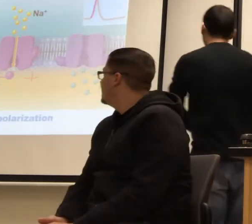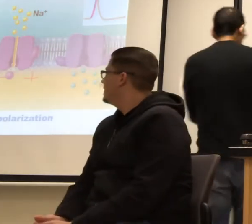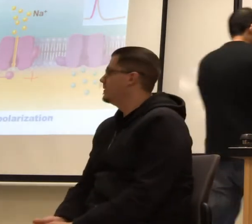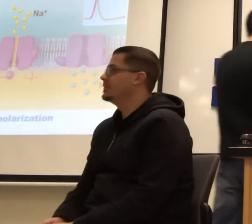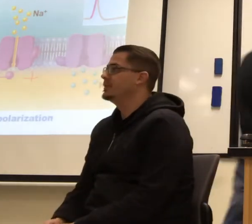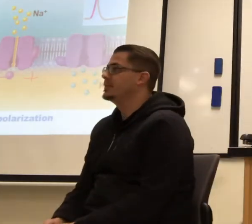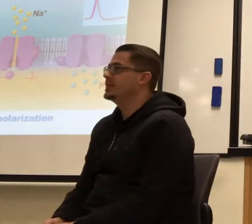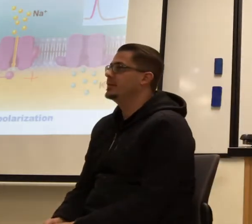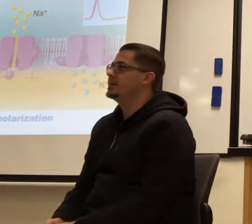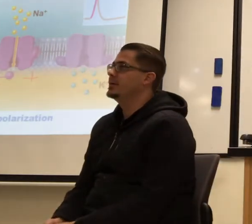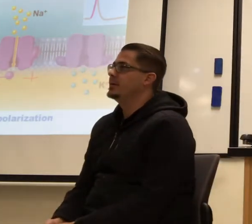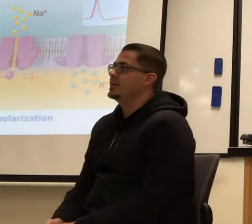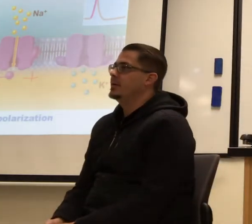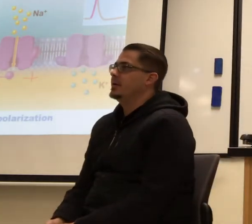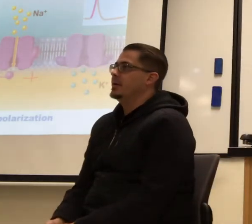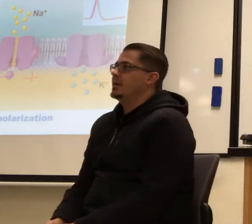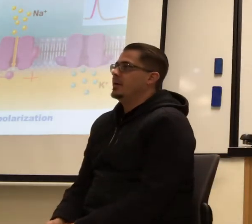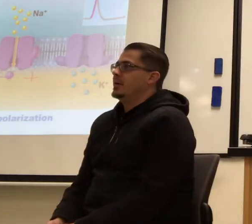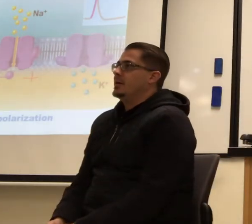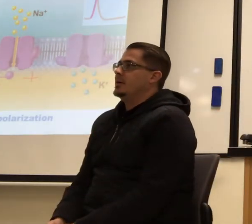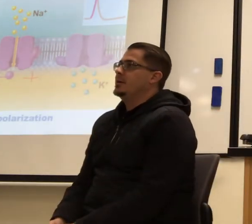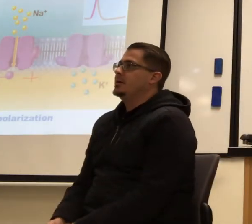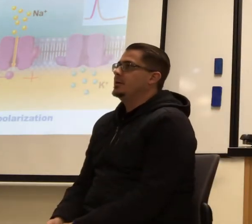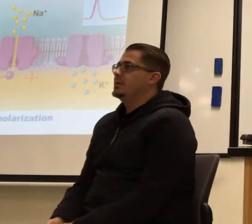let's move on from this slide and I'm done.